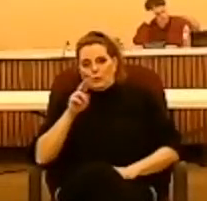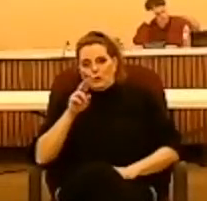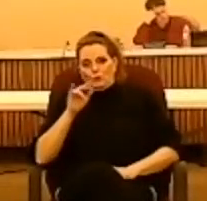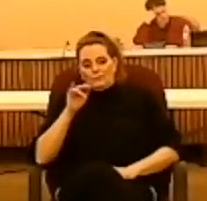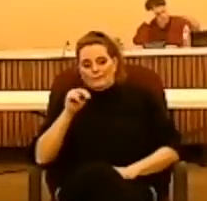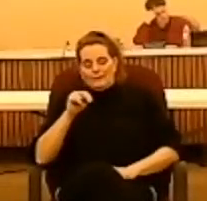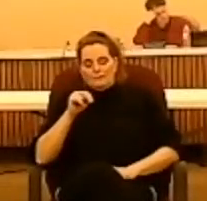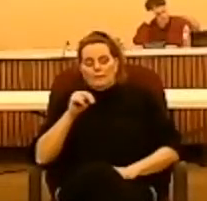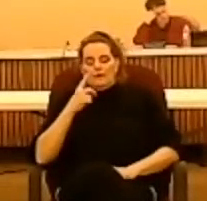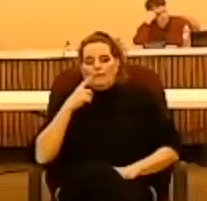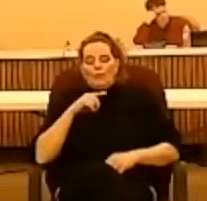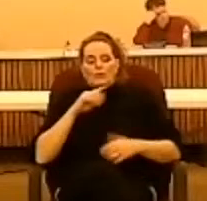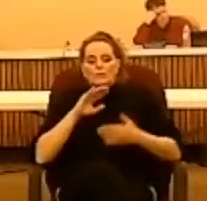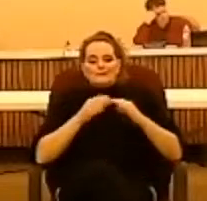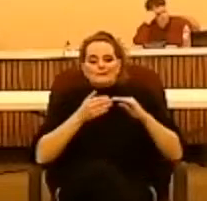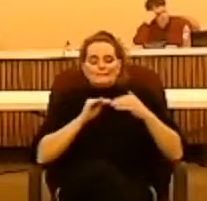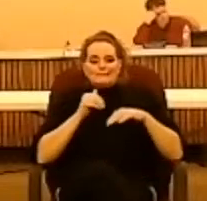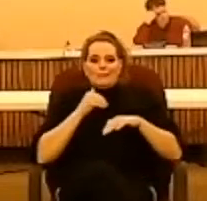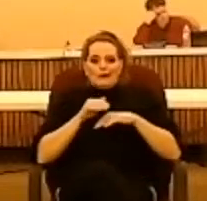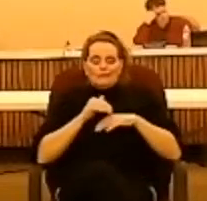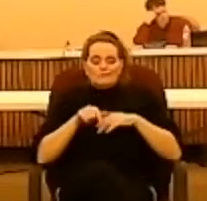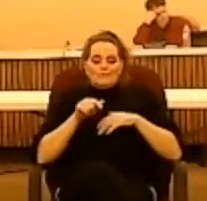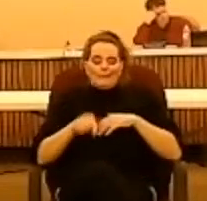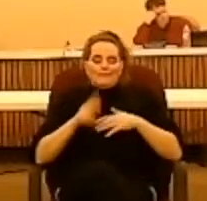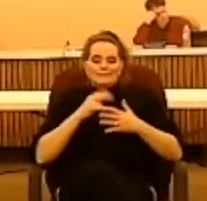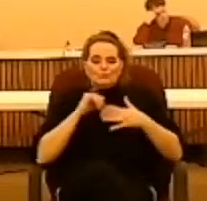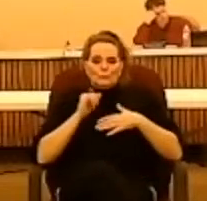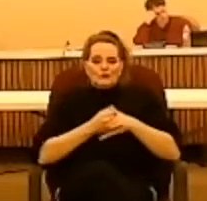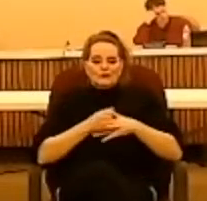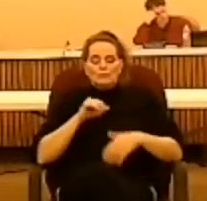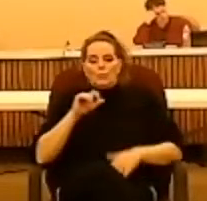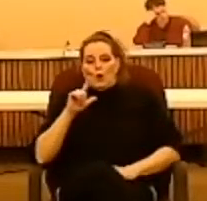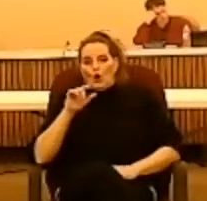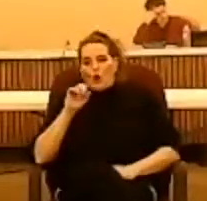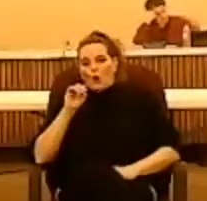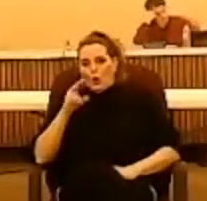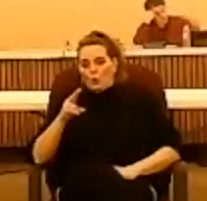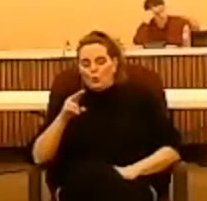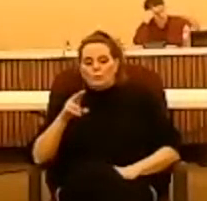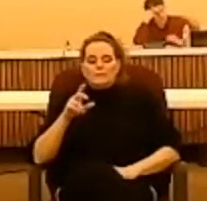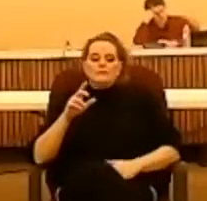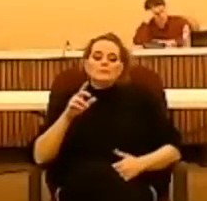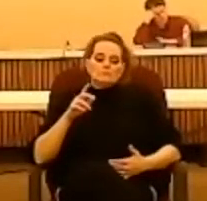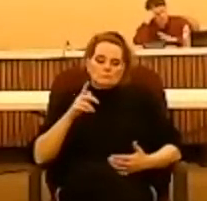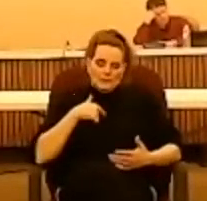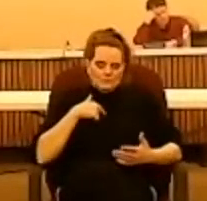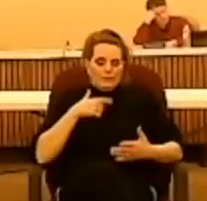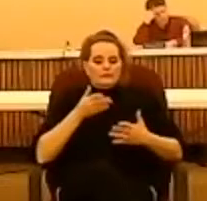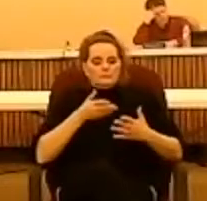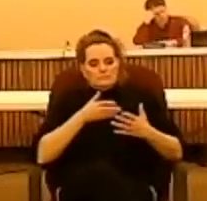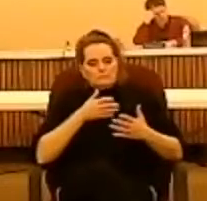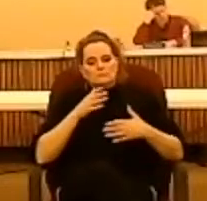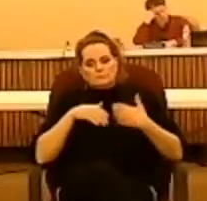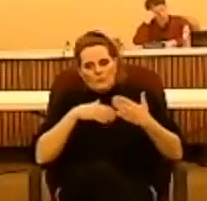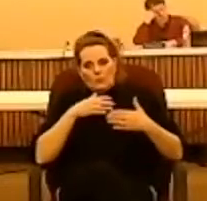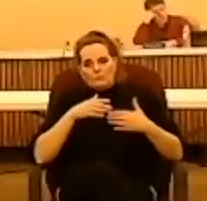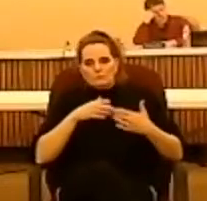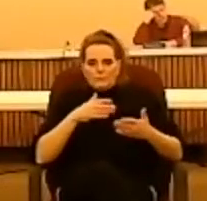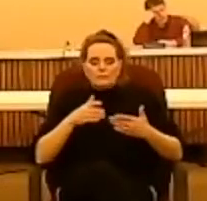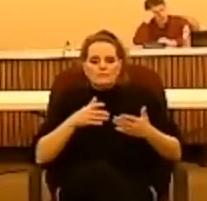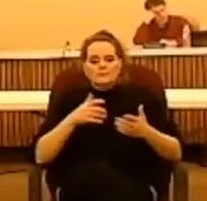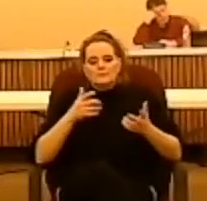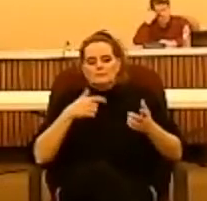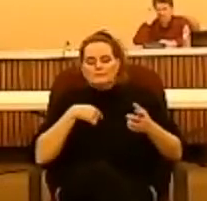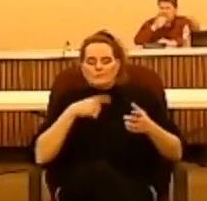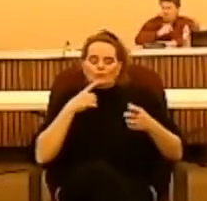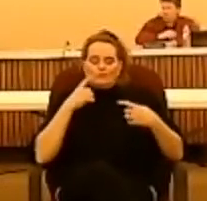on this project. So Lou has shepherded it through all the processes, and we're finally ready